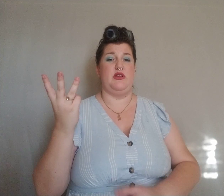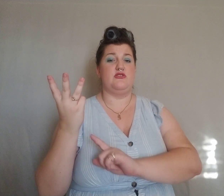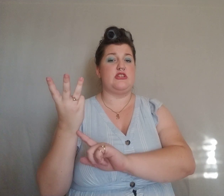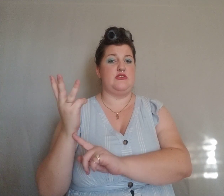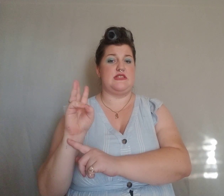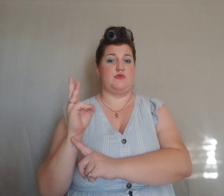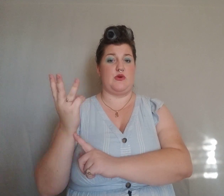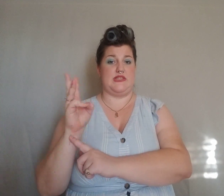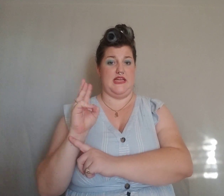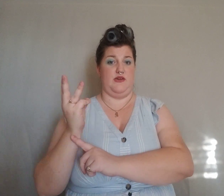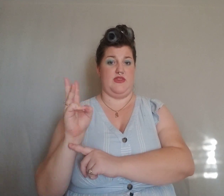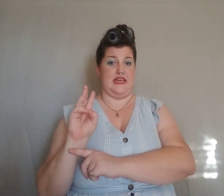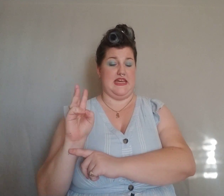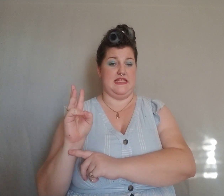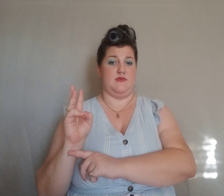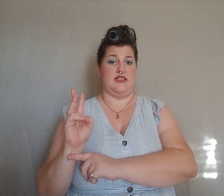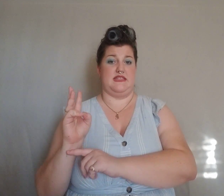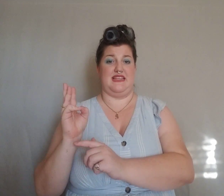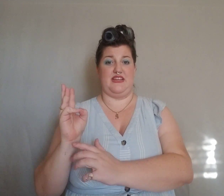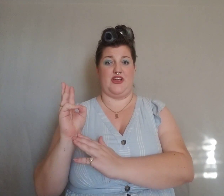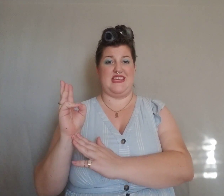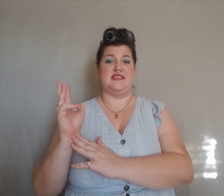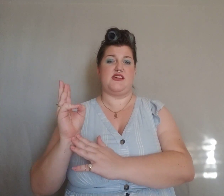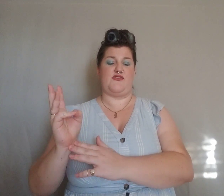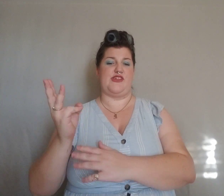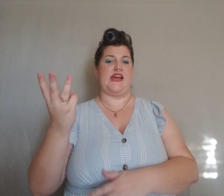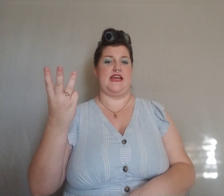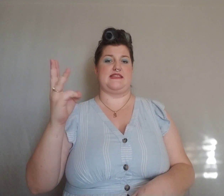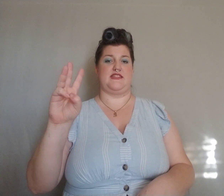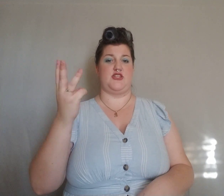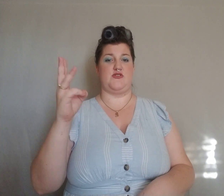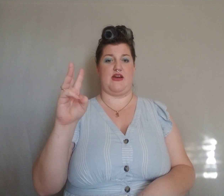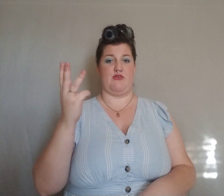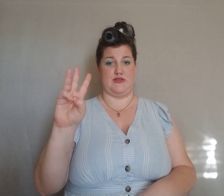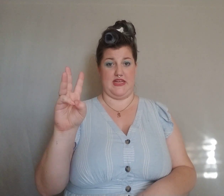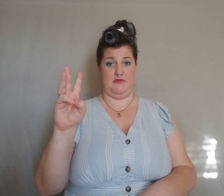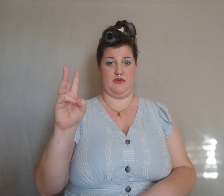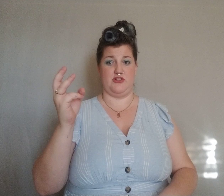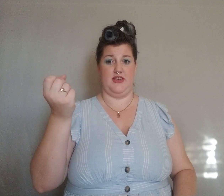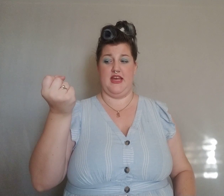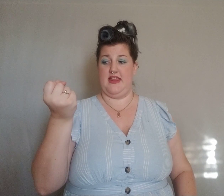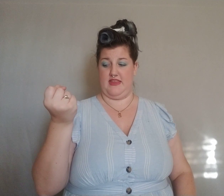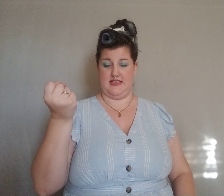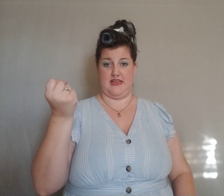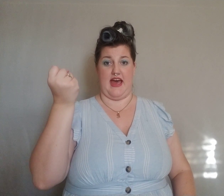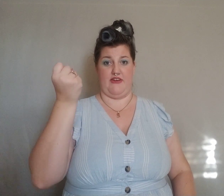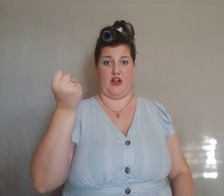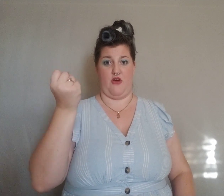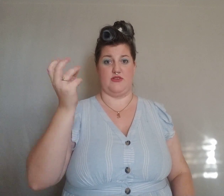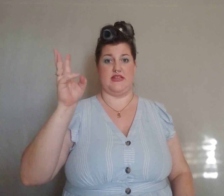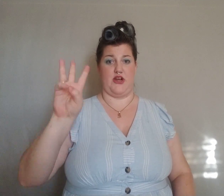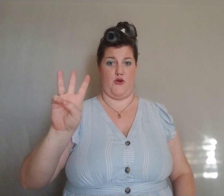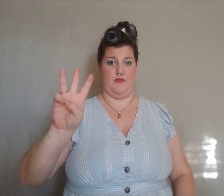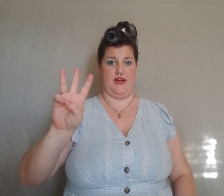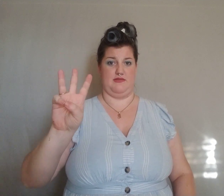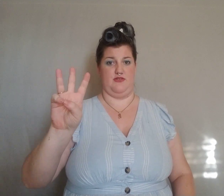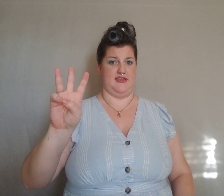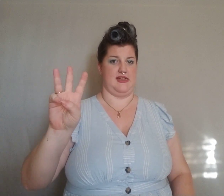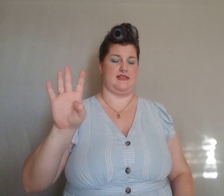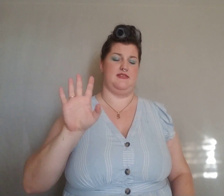usually use this rotating with the kids because it's a little easier for their hands to do that rotating motion than to have it closed and open up to a 6